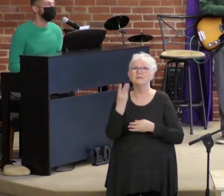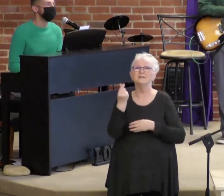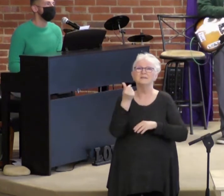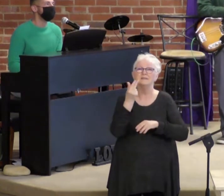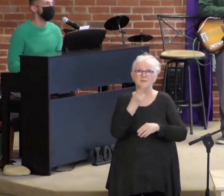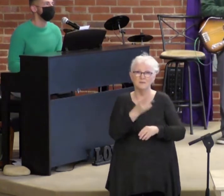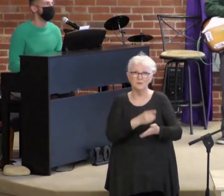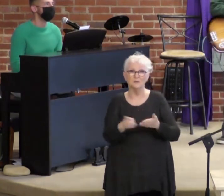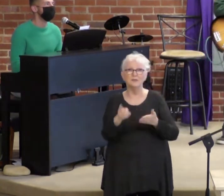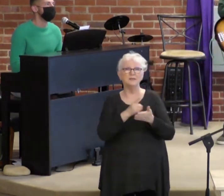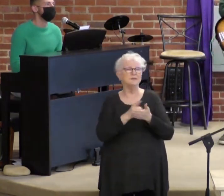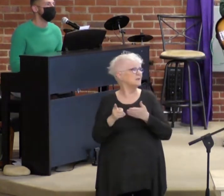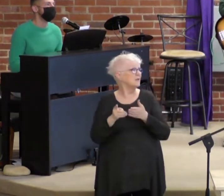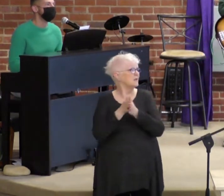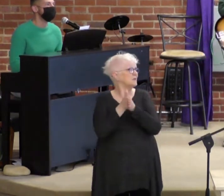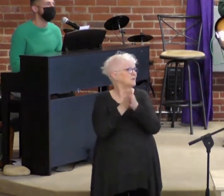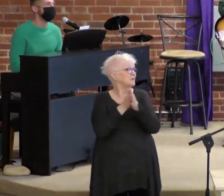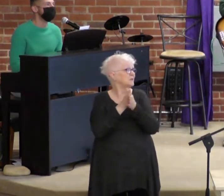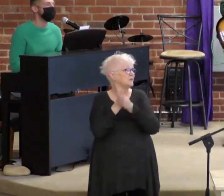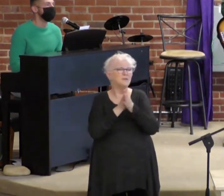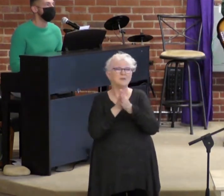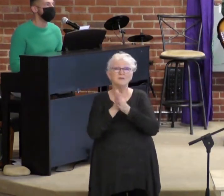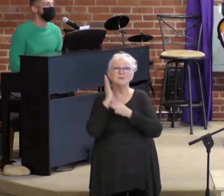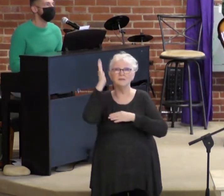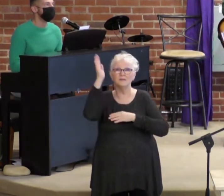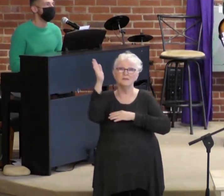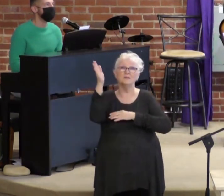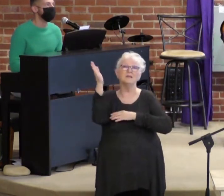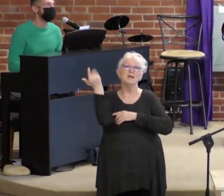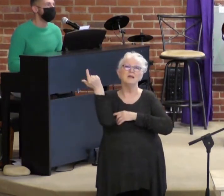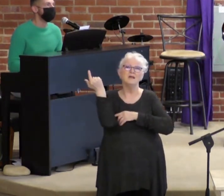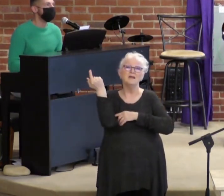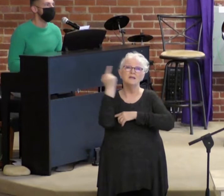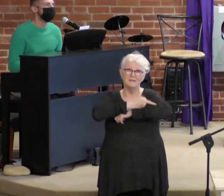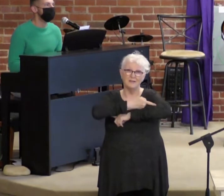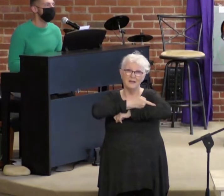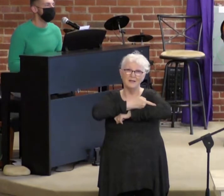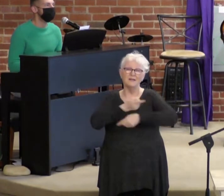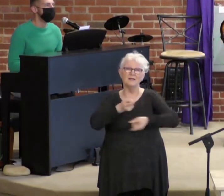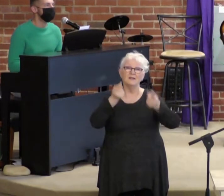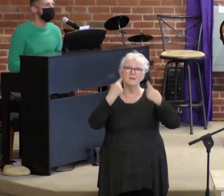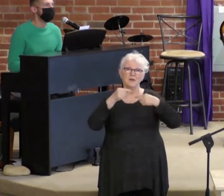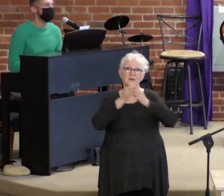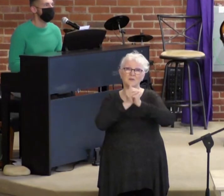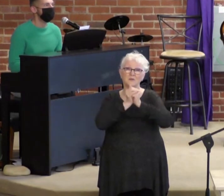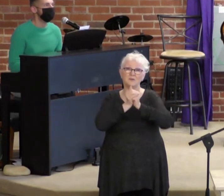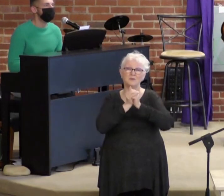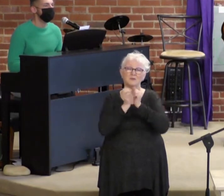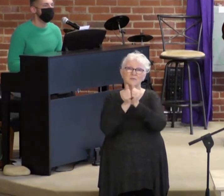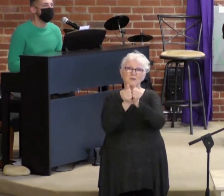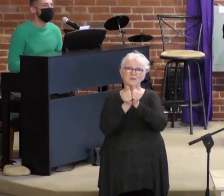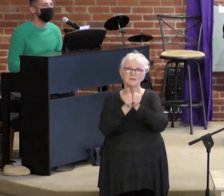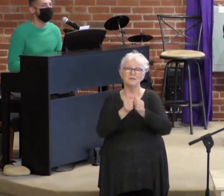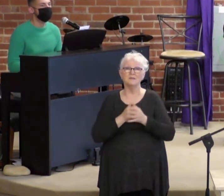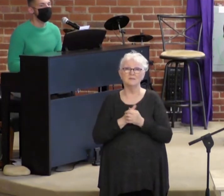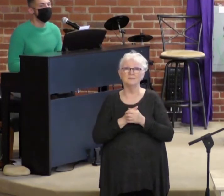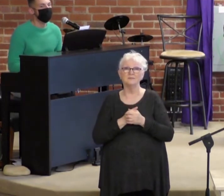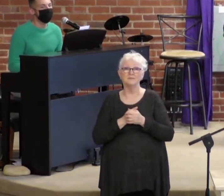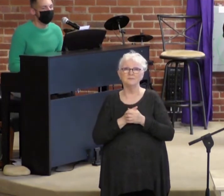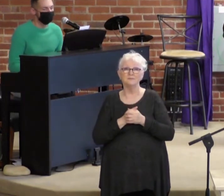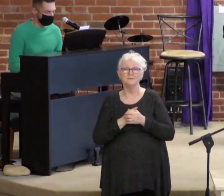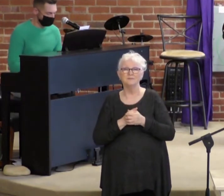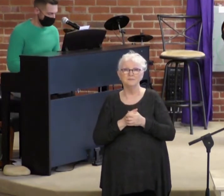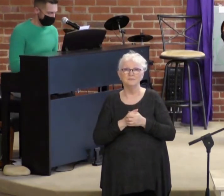to the day when he can come back and worship with us and be a part of our music once again. We're going to begin today